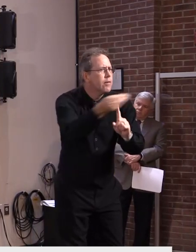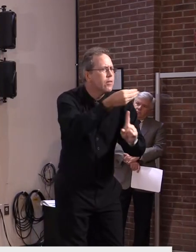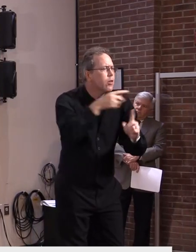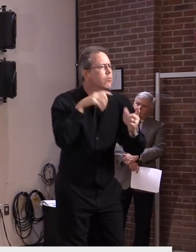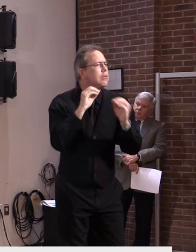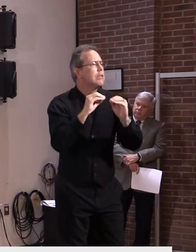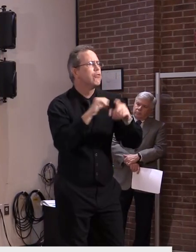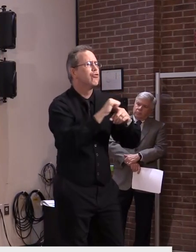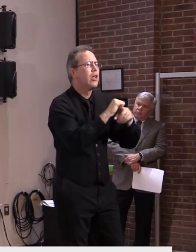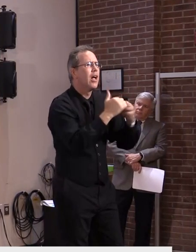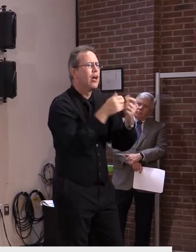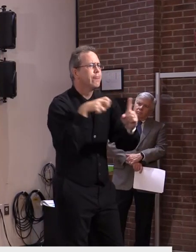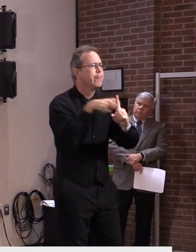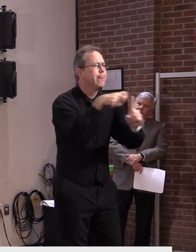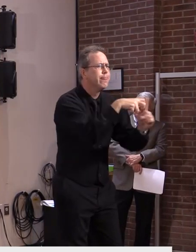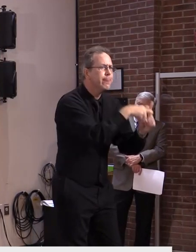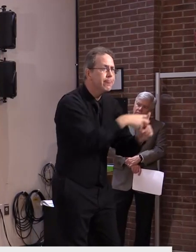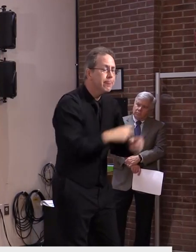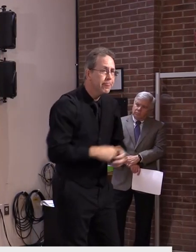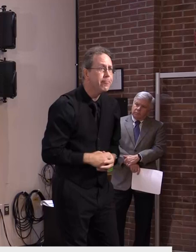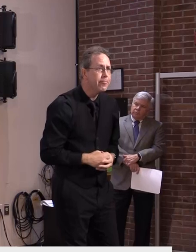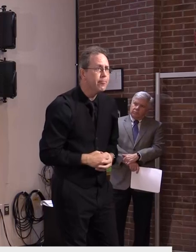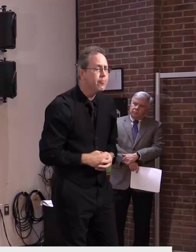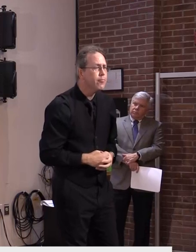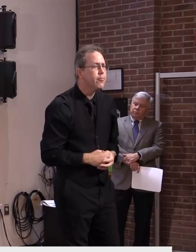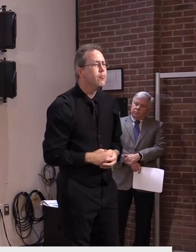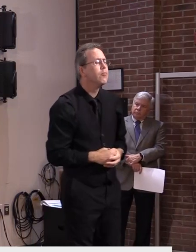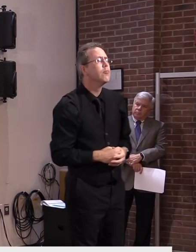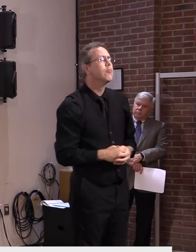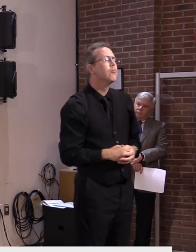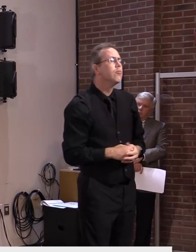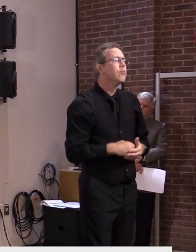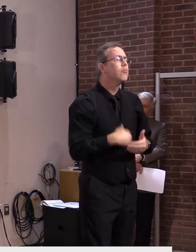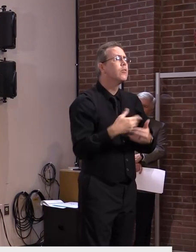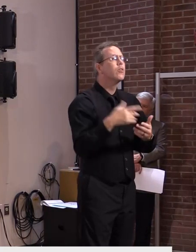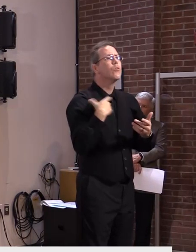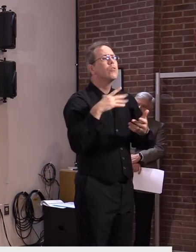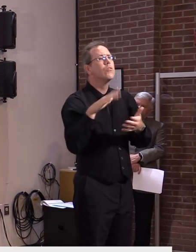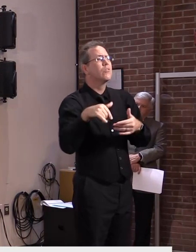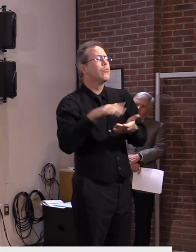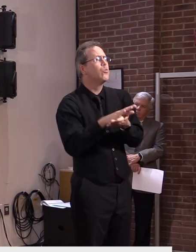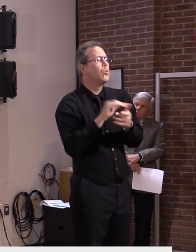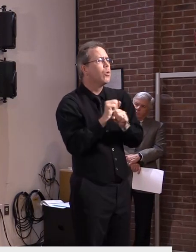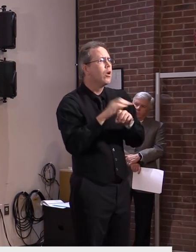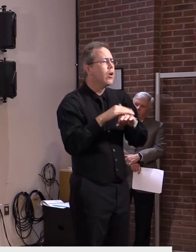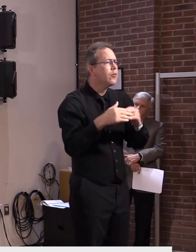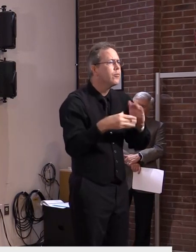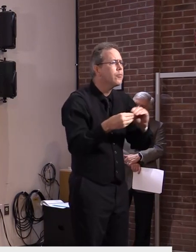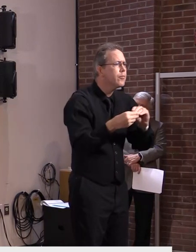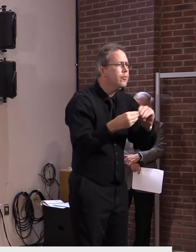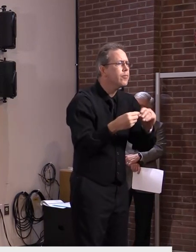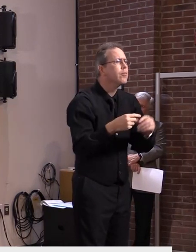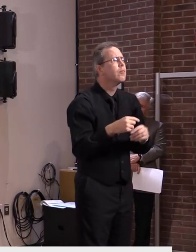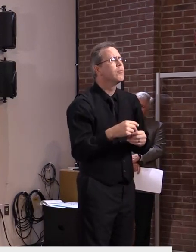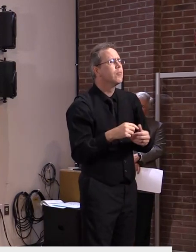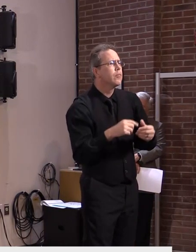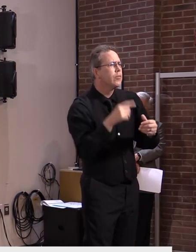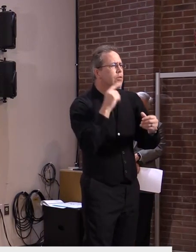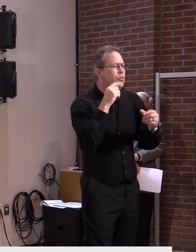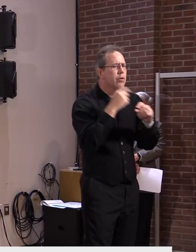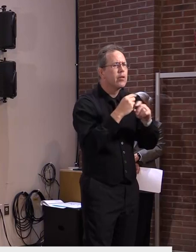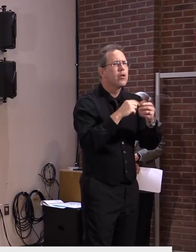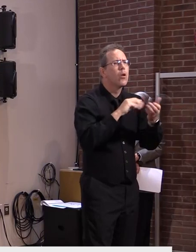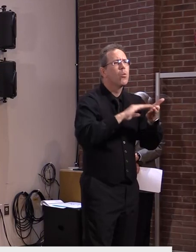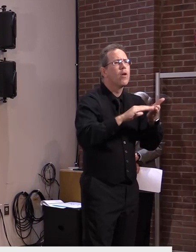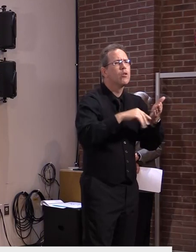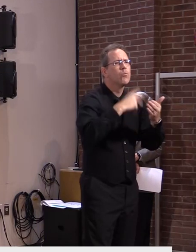are working on right now. One is the CLIA waiver process, and the other is specific training on some of the antigen tests that are part of the Test to